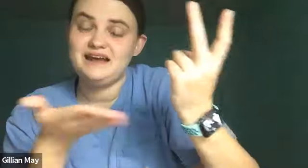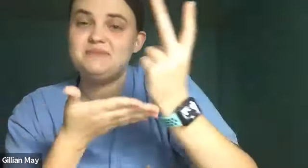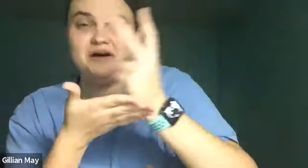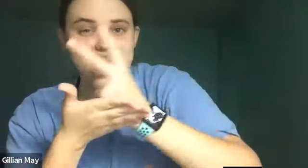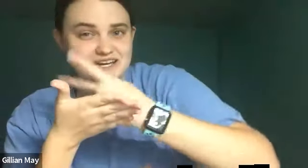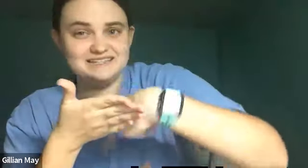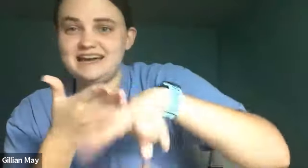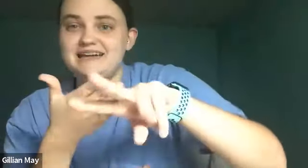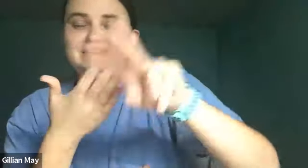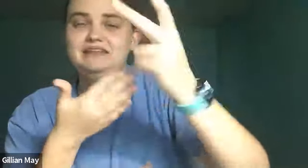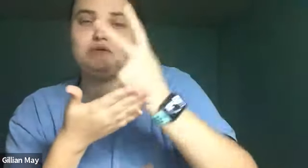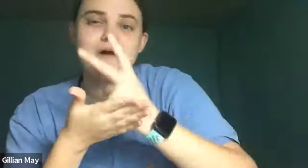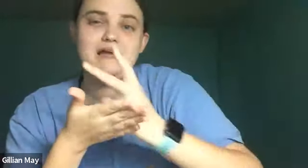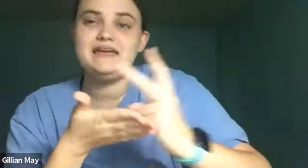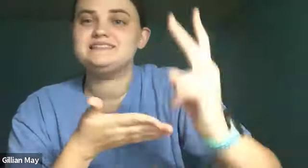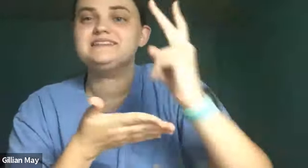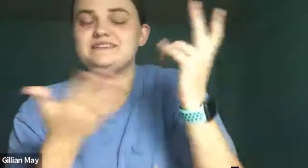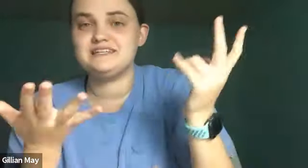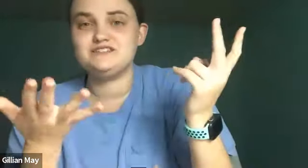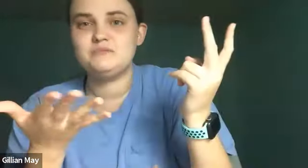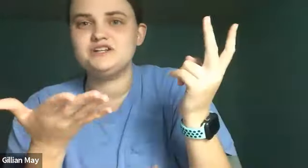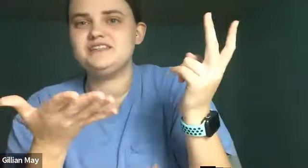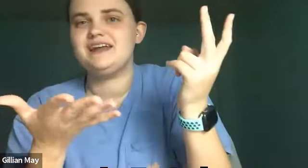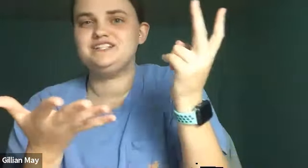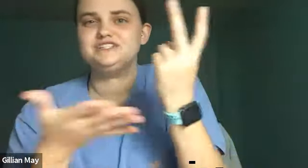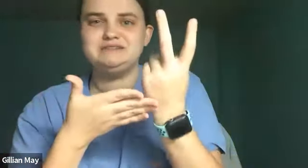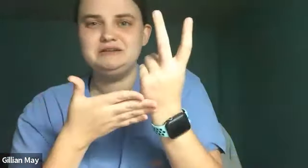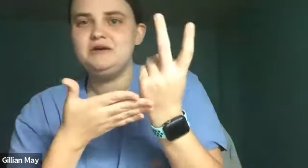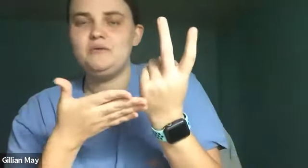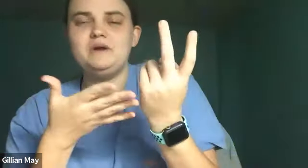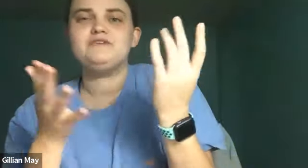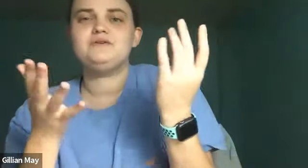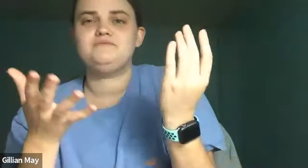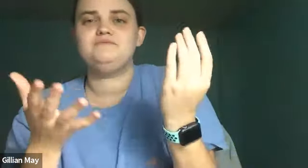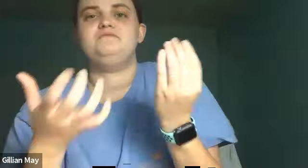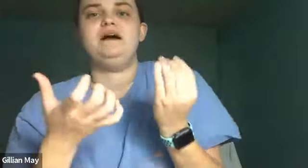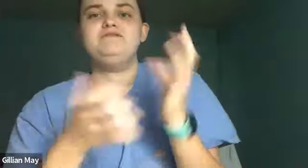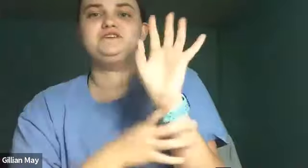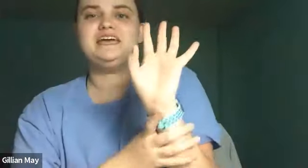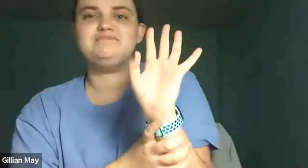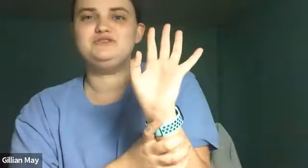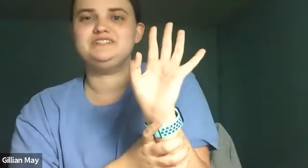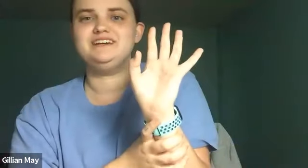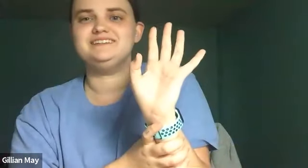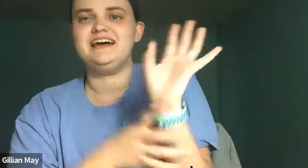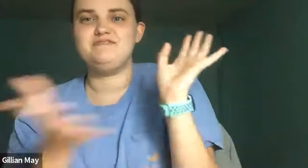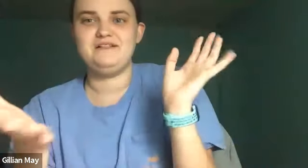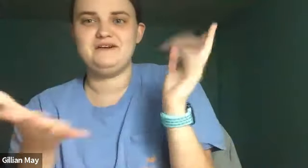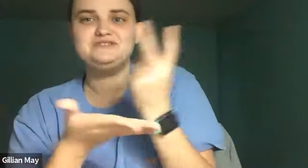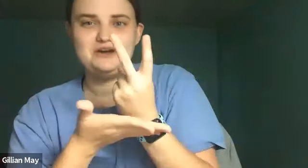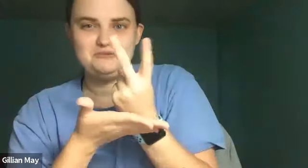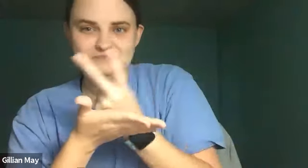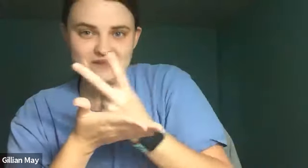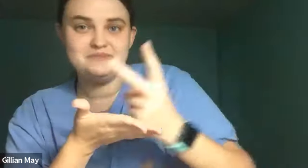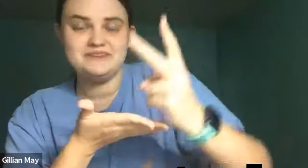I apologize. Either way, it's because I see it so much that I just, whatever my first hand motion does, I follow. So, but it's